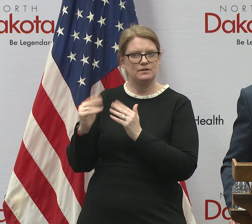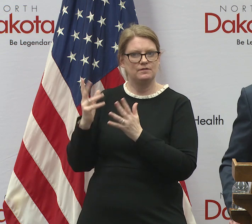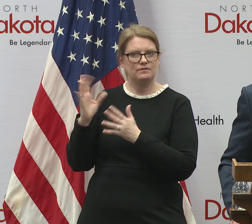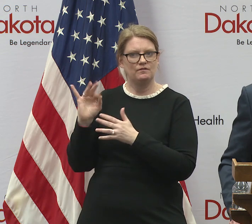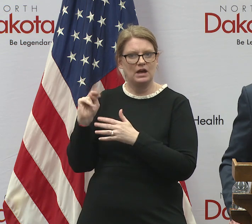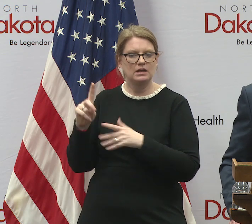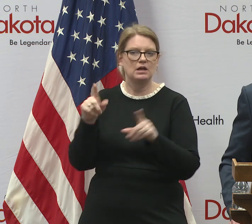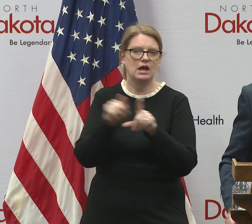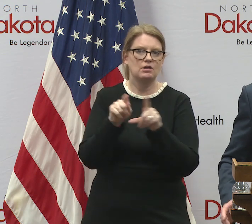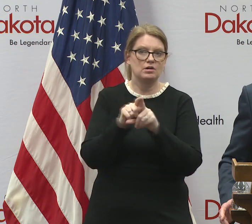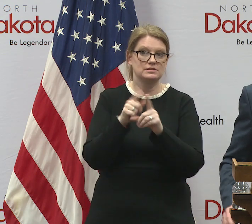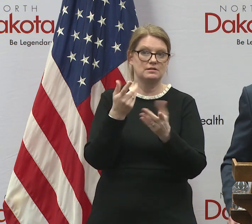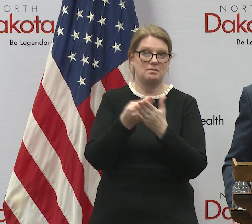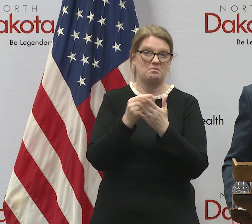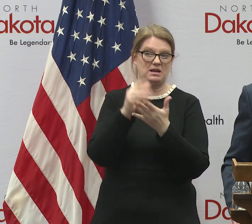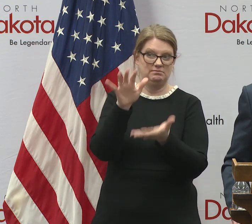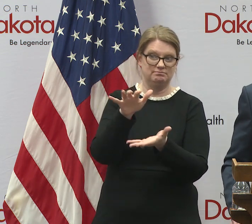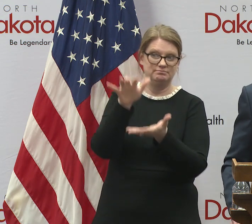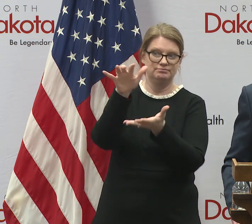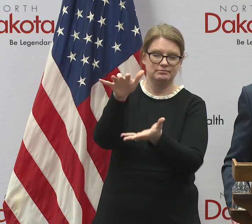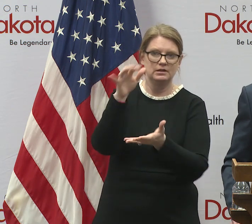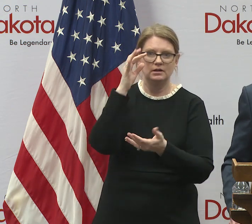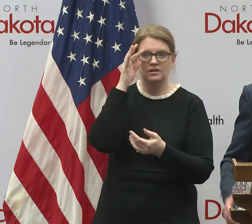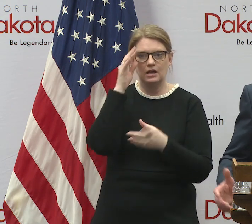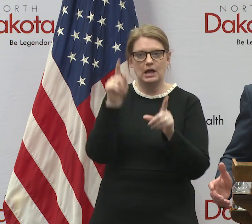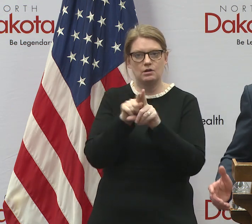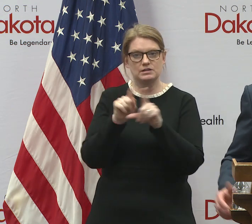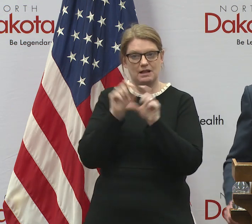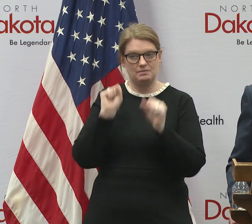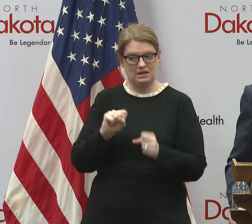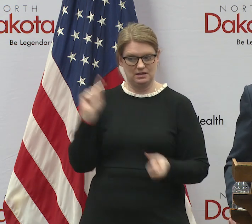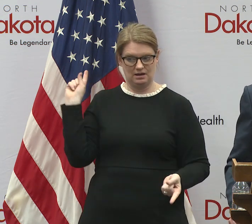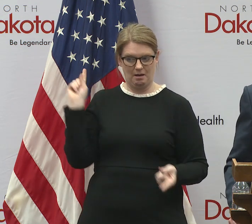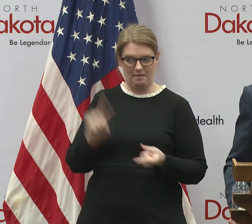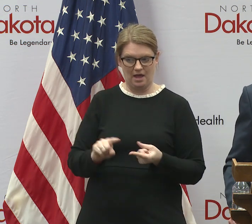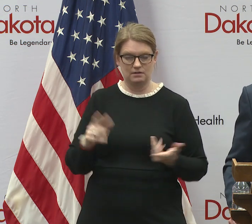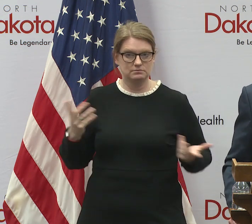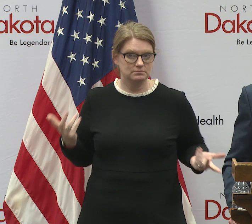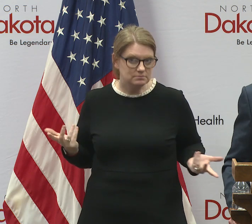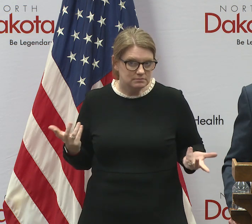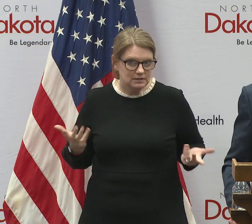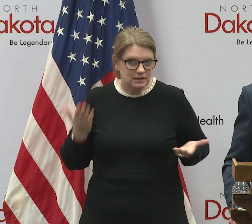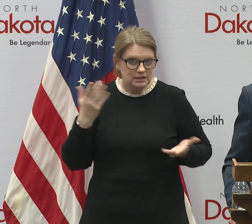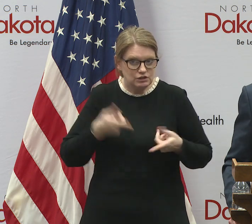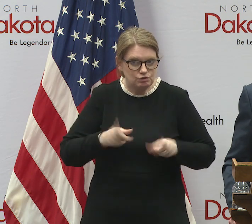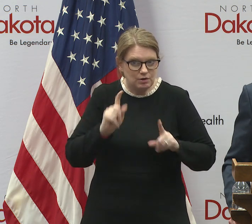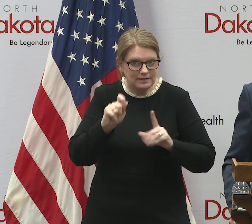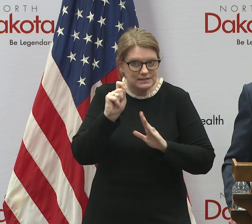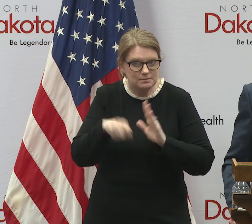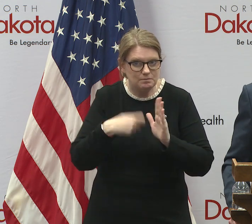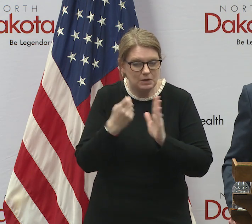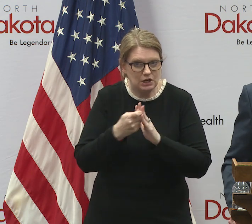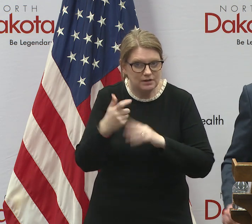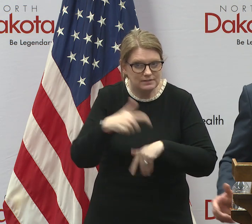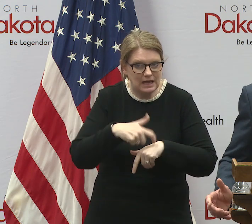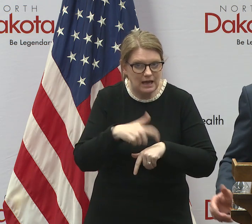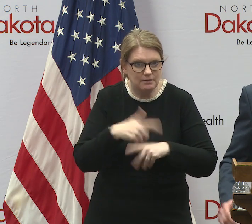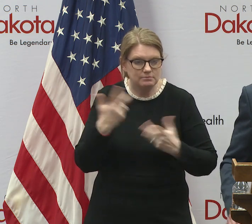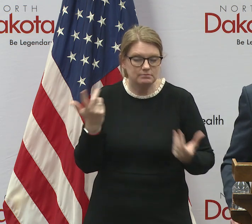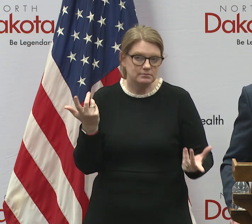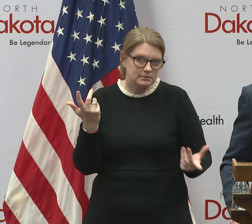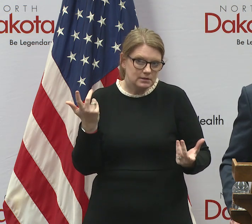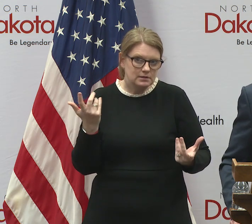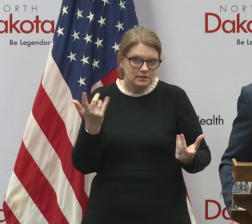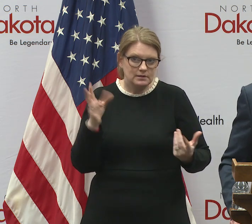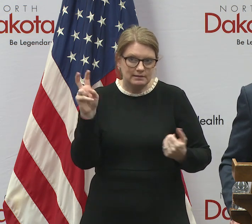that we have going ahead, and the ability to cut back, because there may be during this period of time, I'm guessing